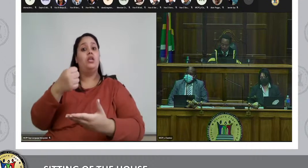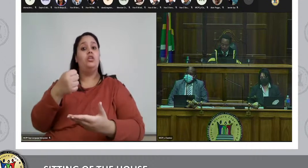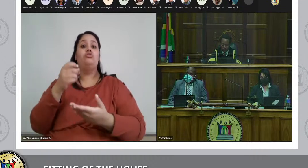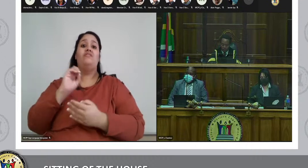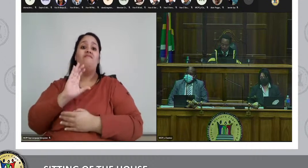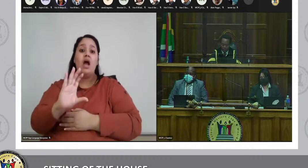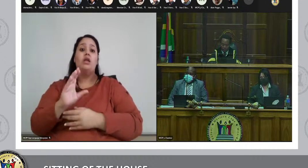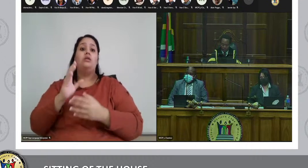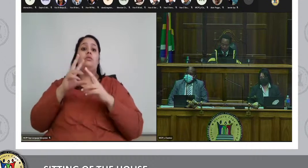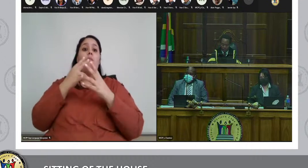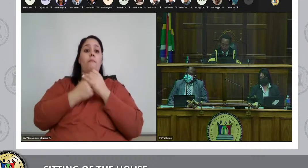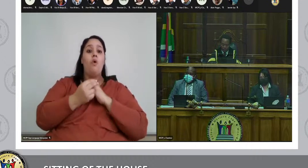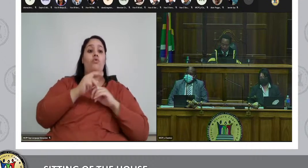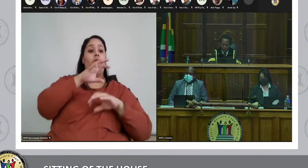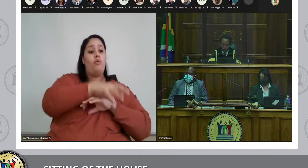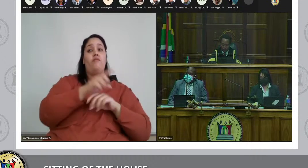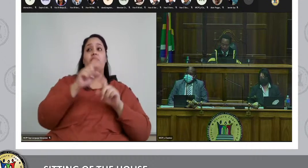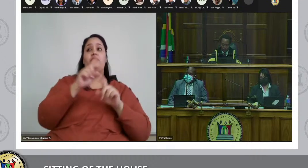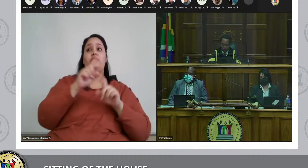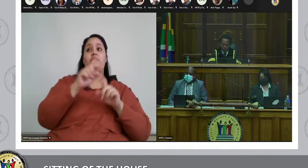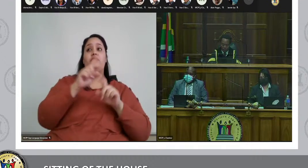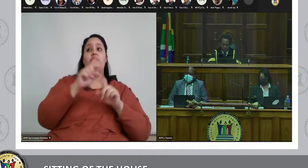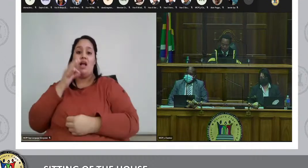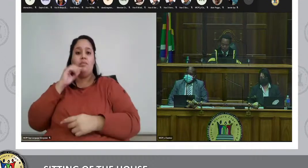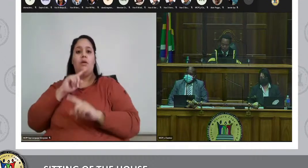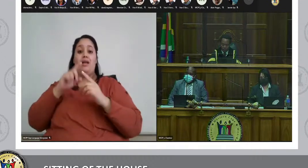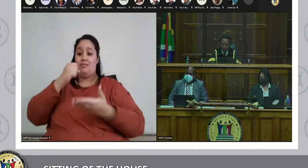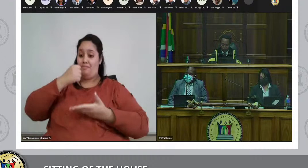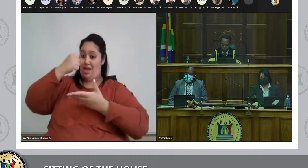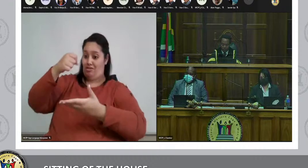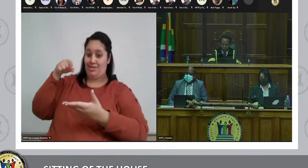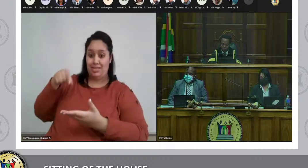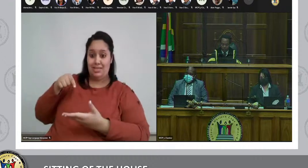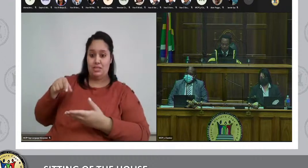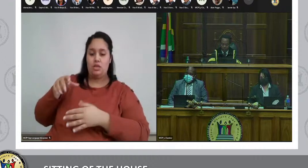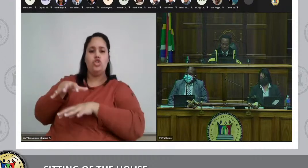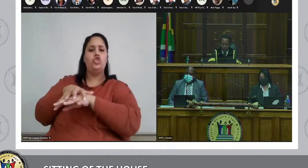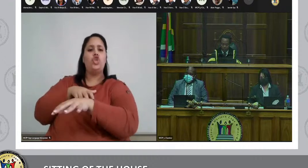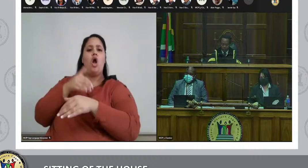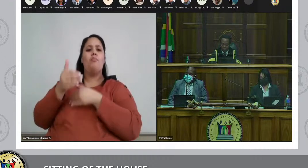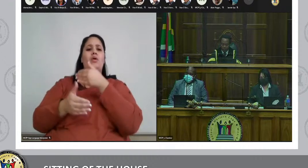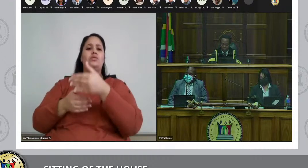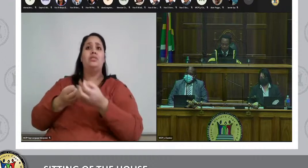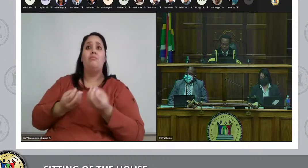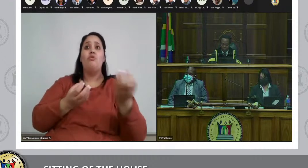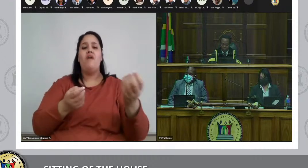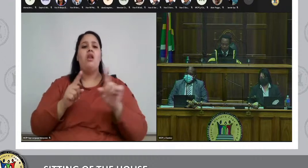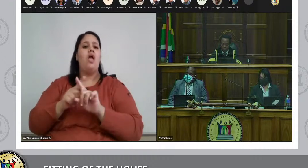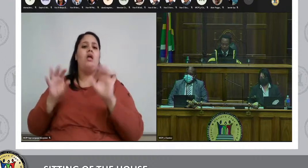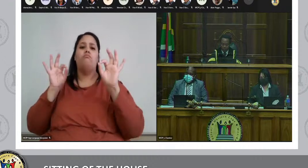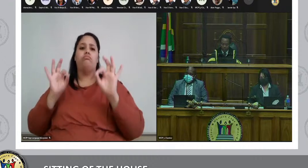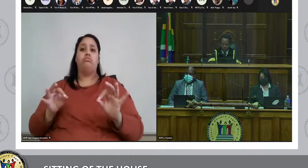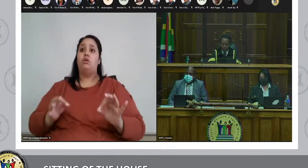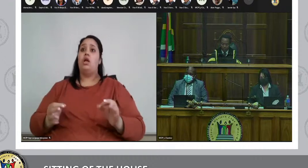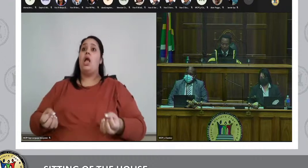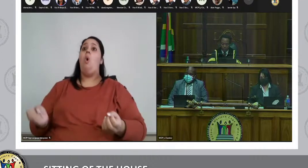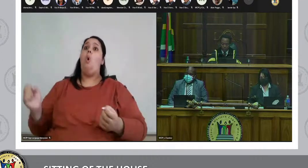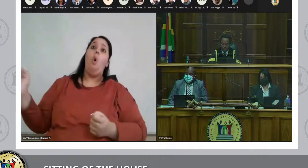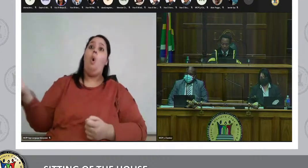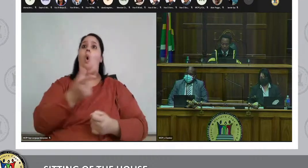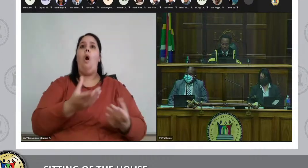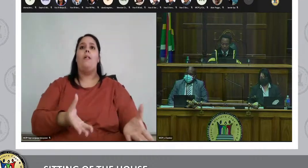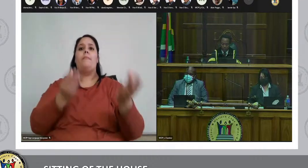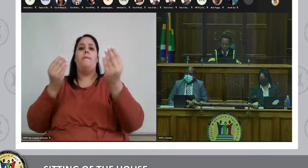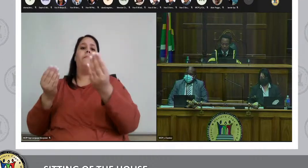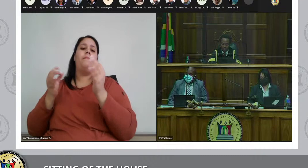government, the reality is that such relief packages have either been slowly processed or did not make it to the hands of those in which